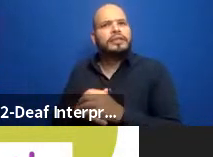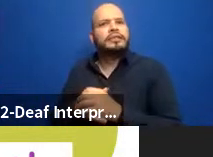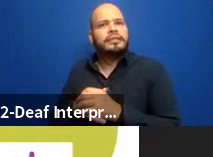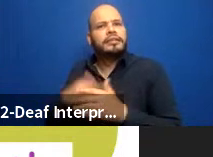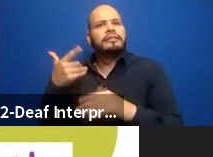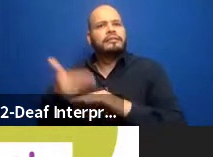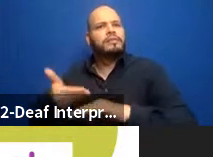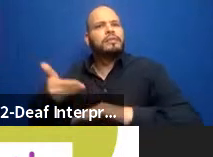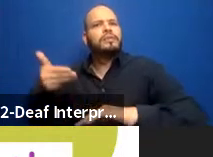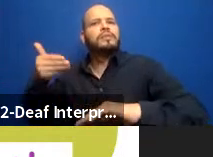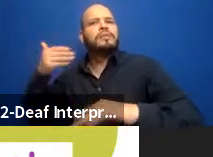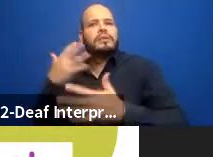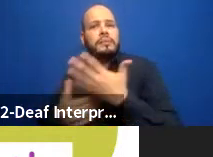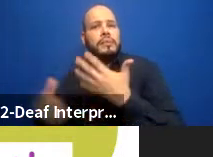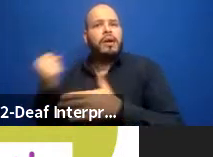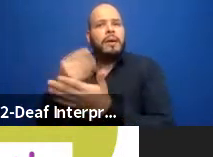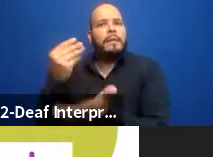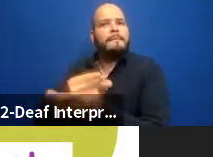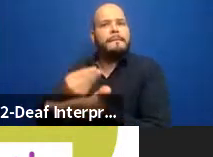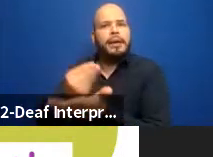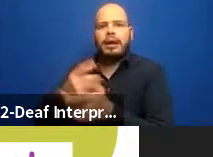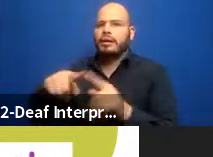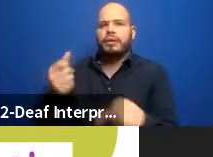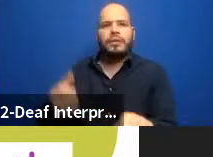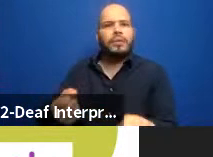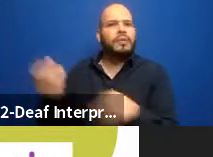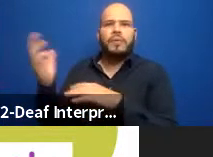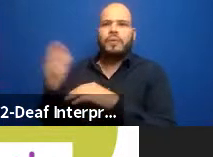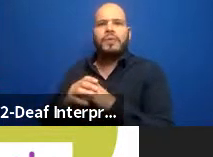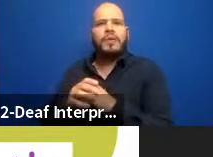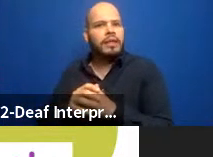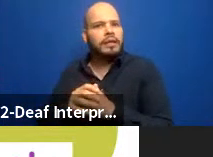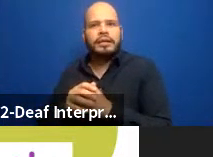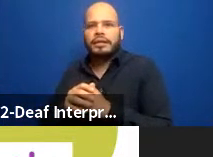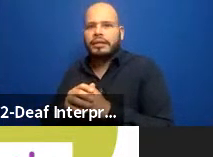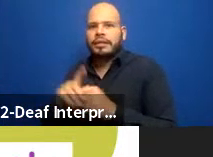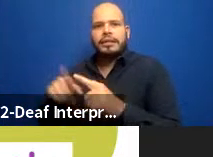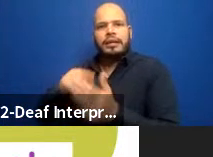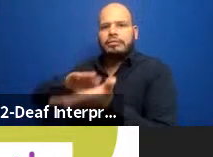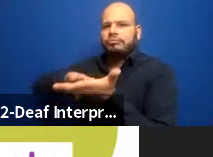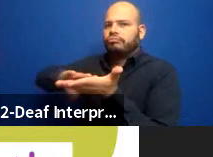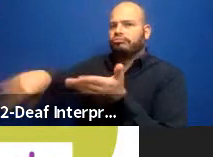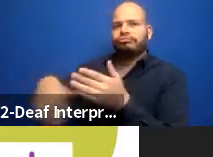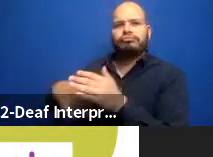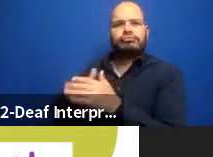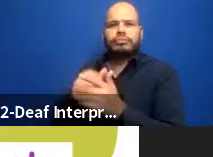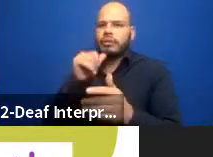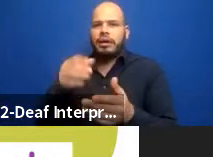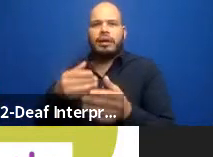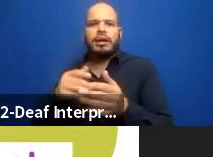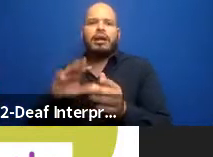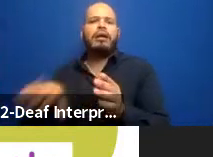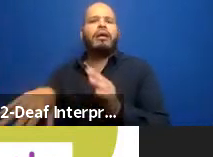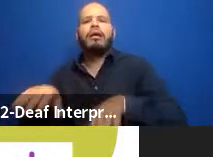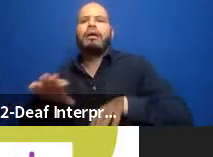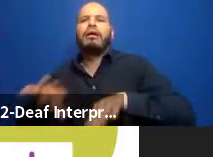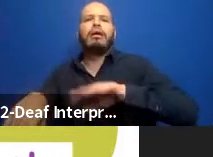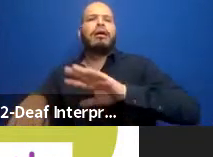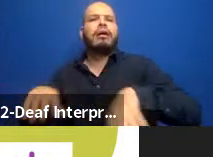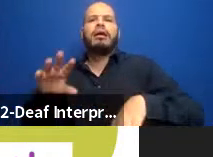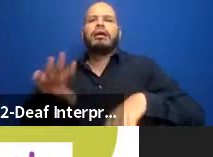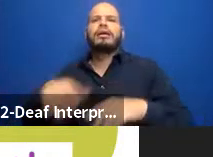world where we no longer have to fear poverty, immigration, white supremacy, racism, sexism,